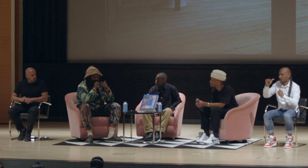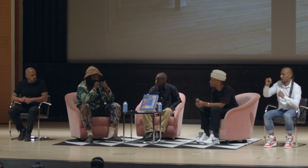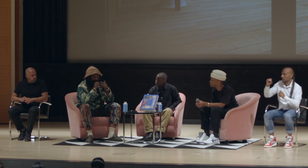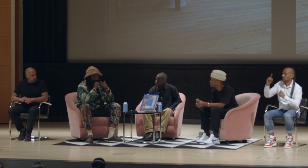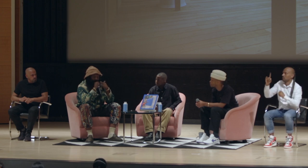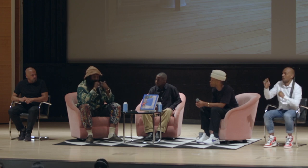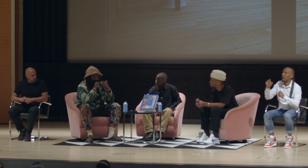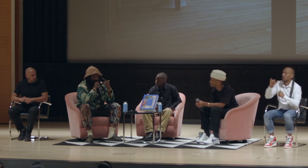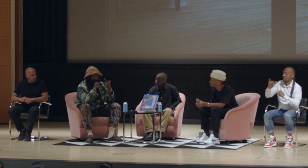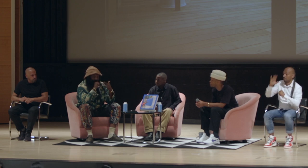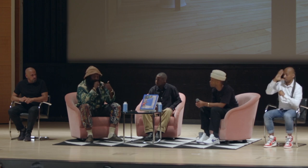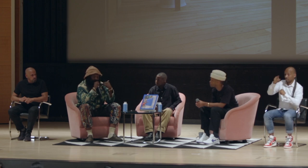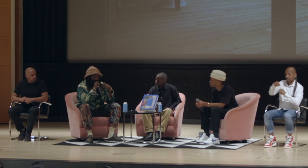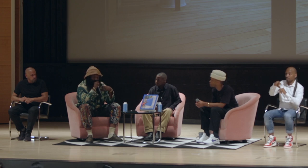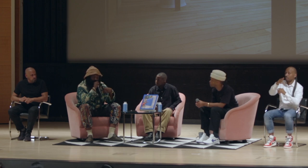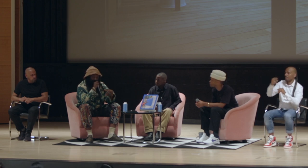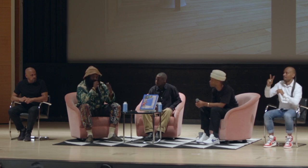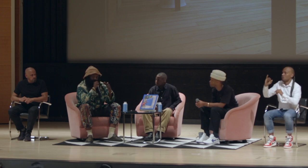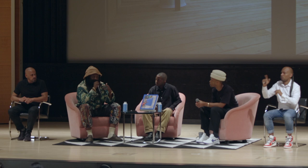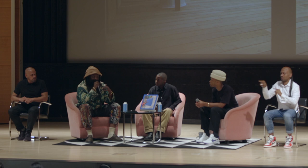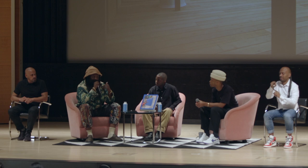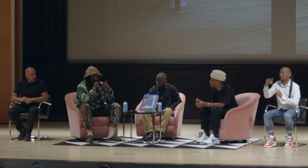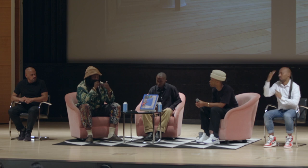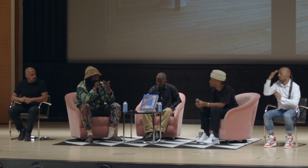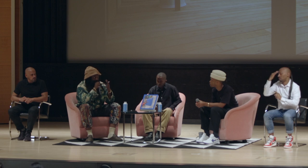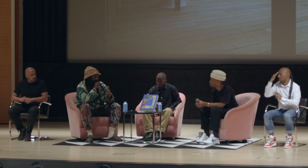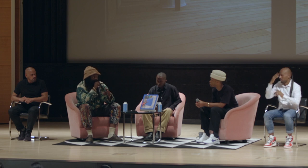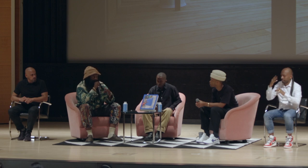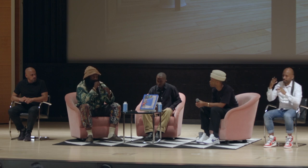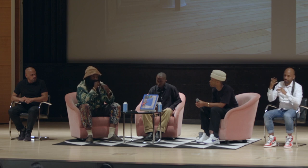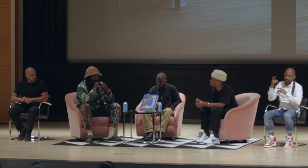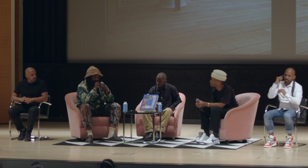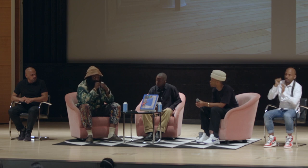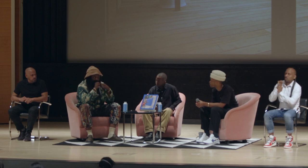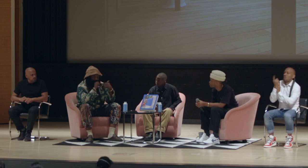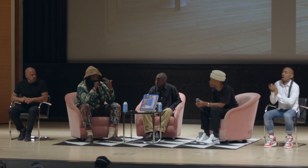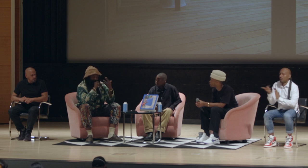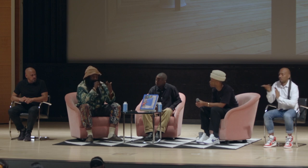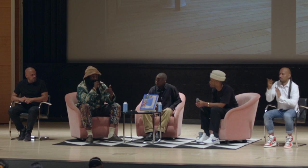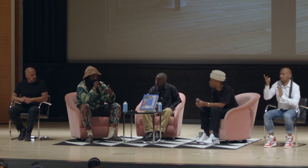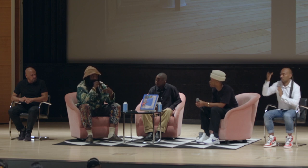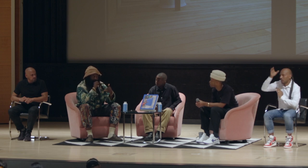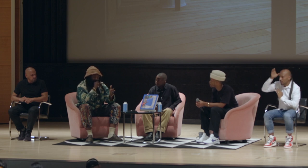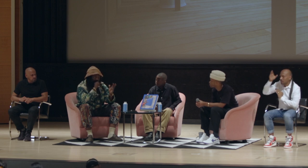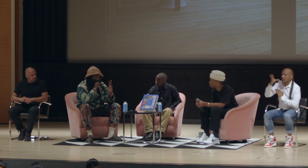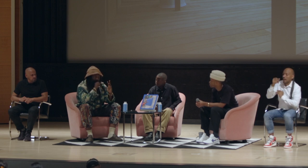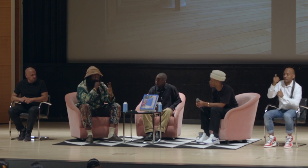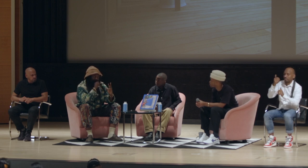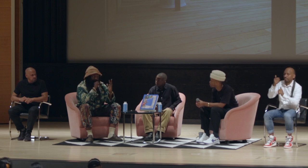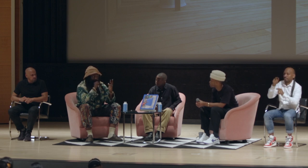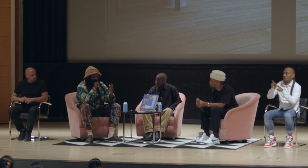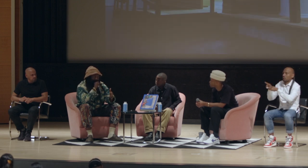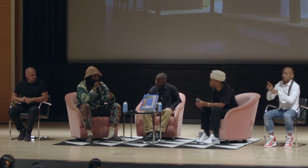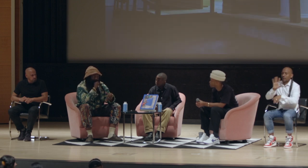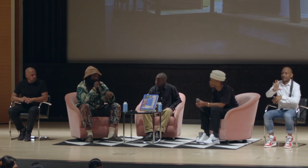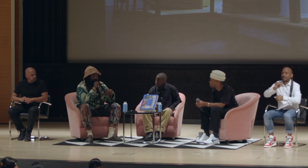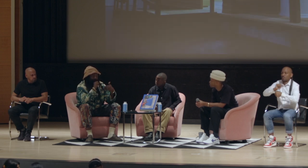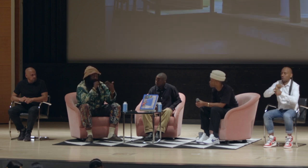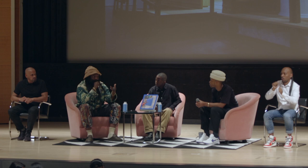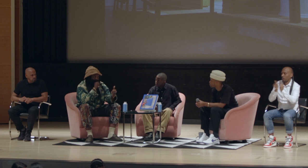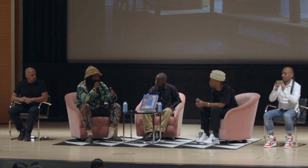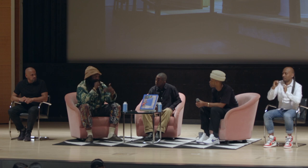A-Side and Virgil had known each other for a while through Virgil's cousin, Tony Togo, and then also the work that A-Side did with